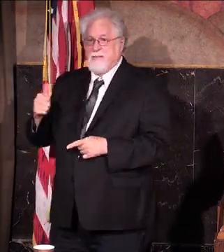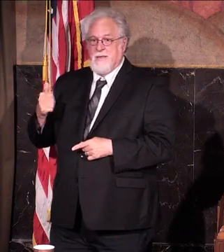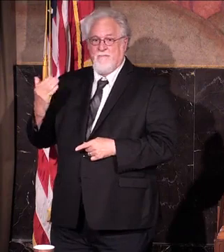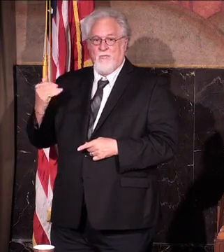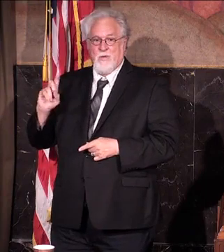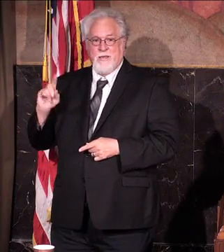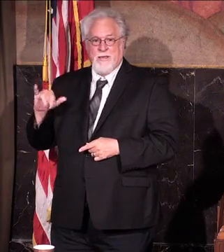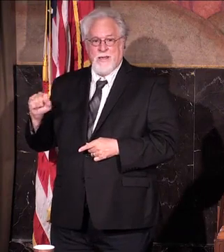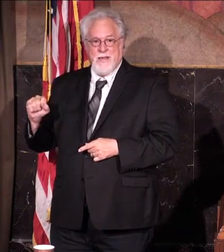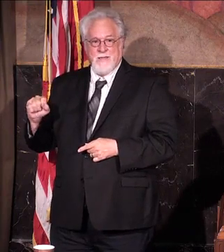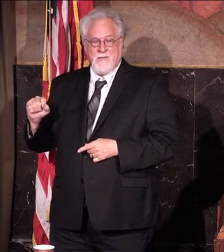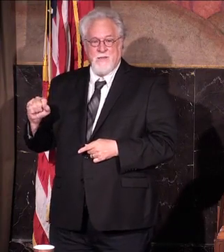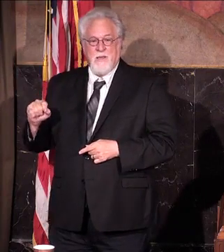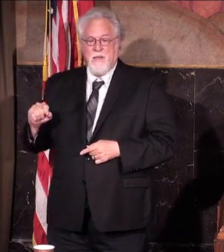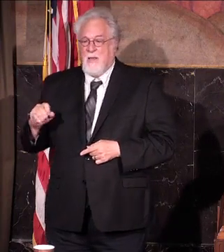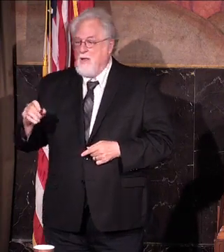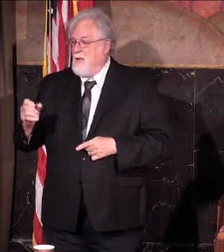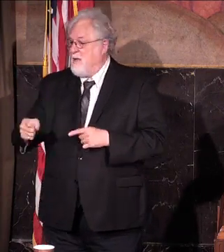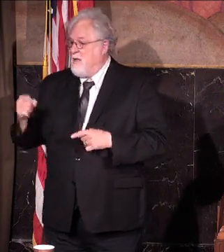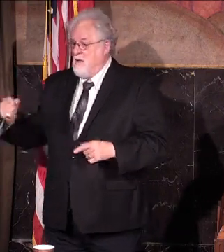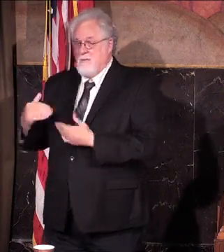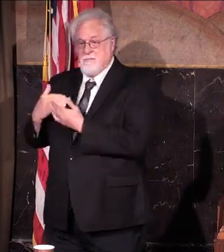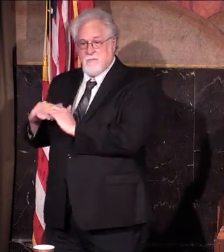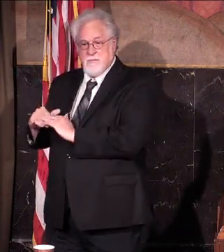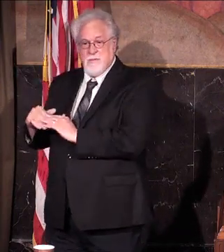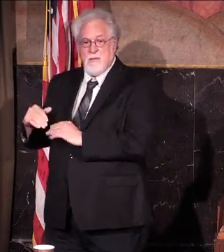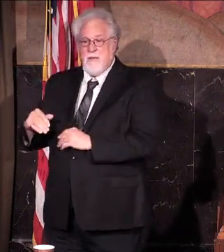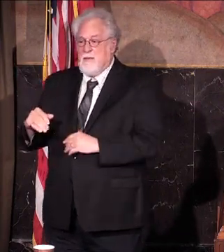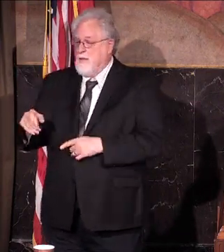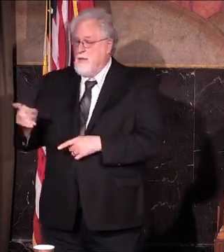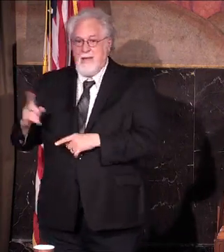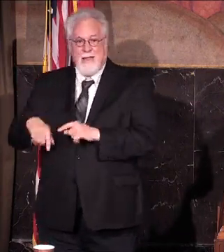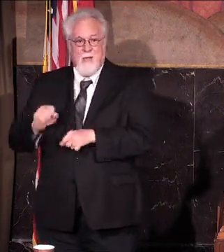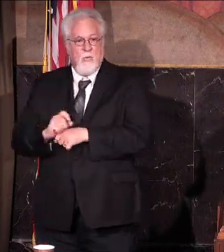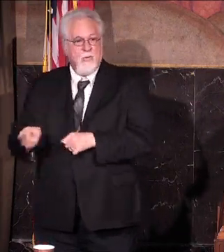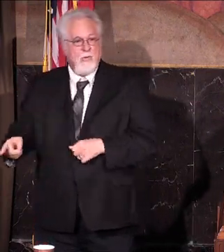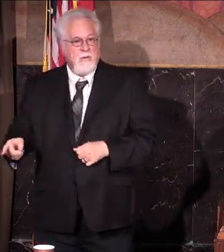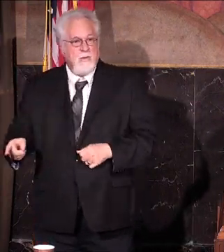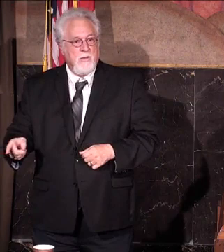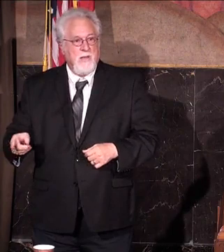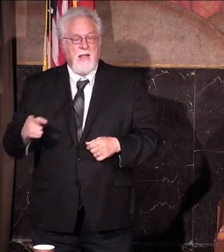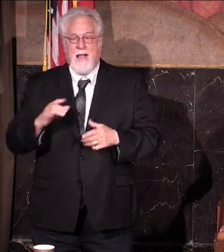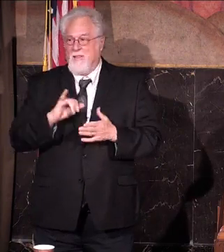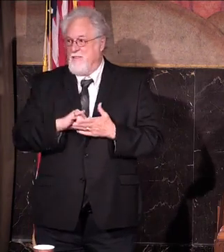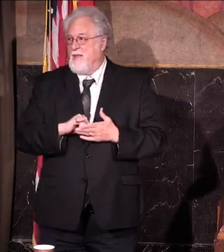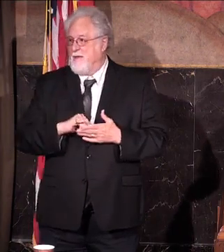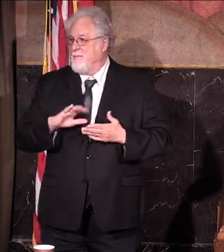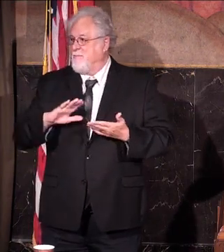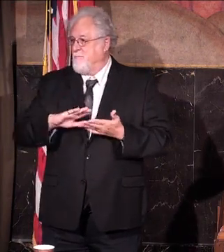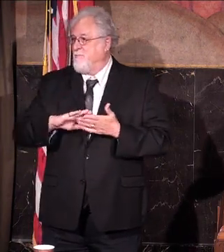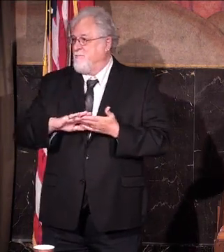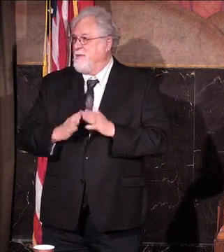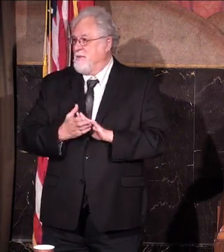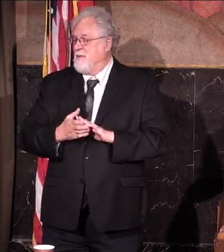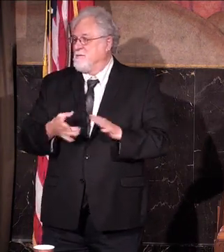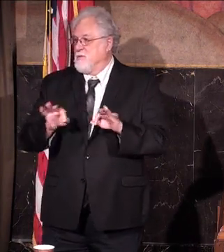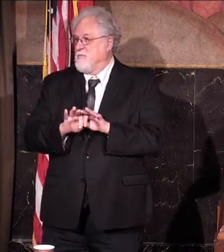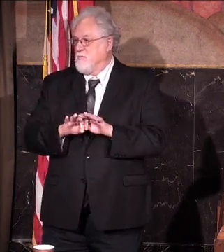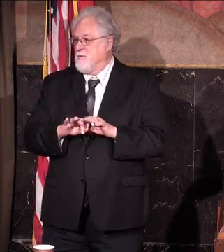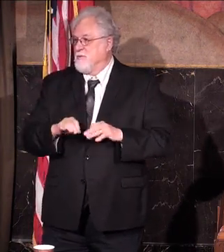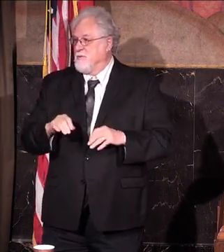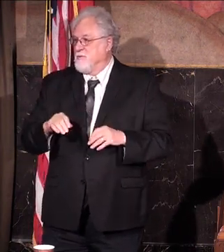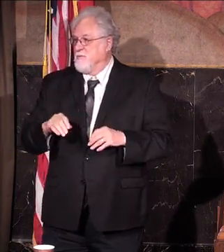14 days. Well, if I put them in quarantine for 10 days, that's 10 days they can't work. And that really becomes a critical